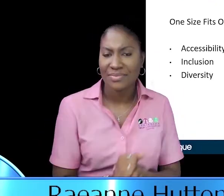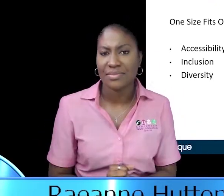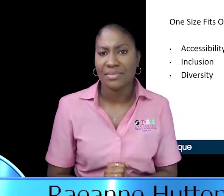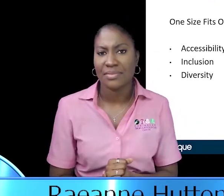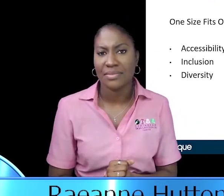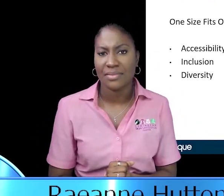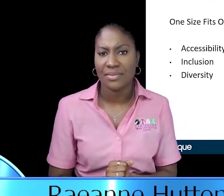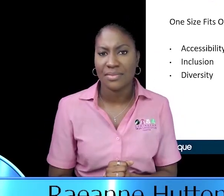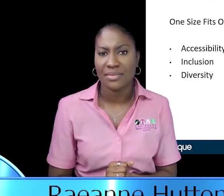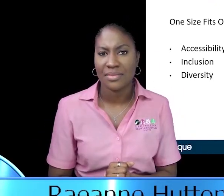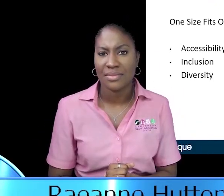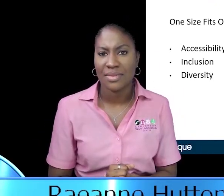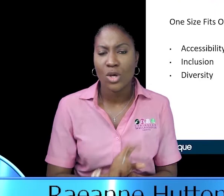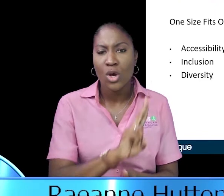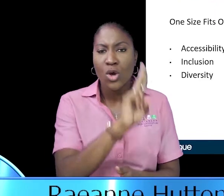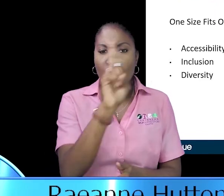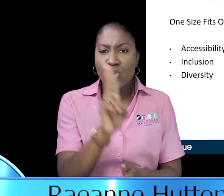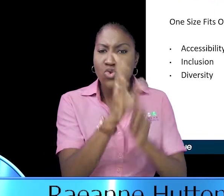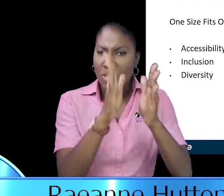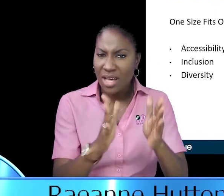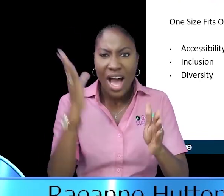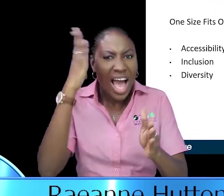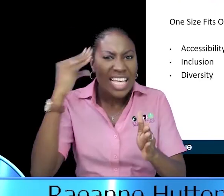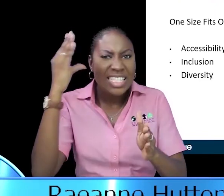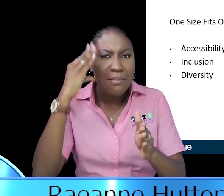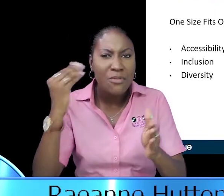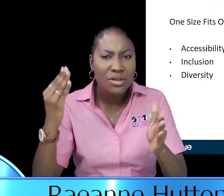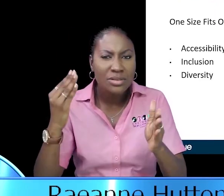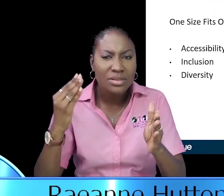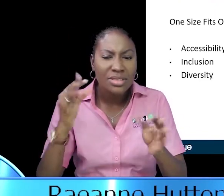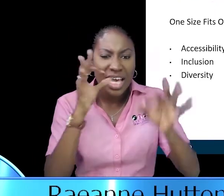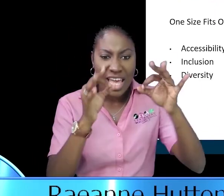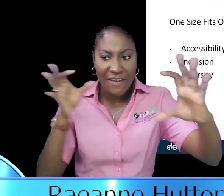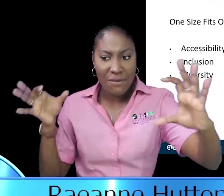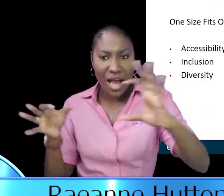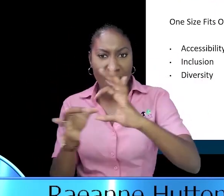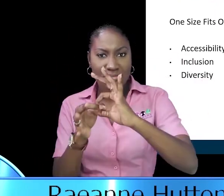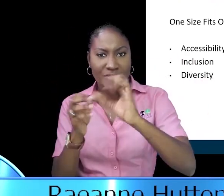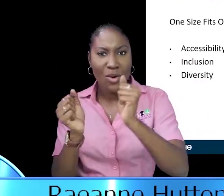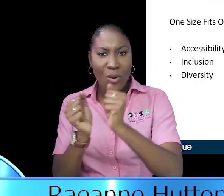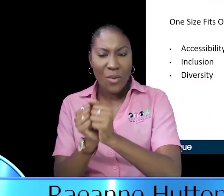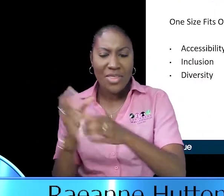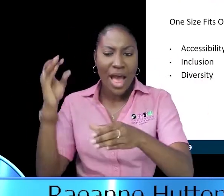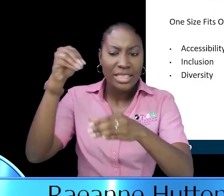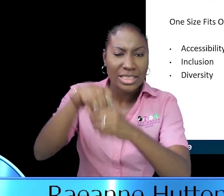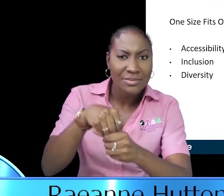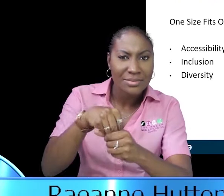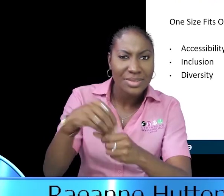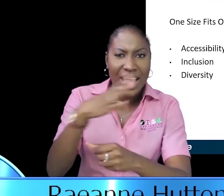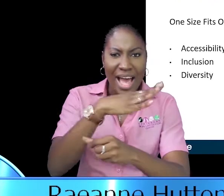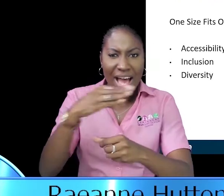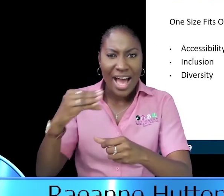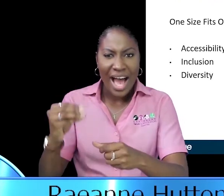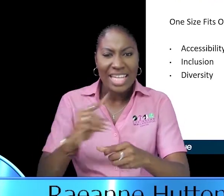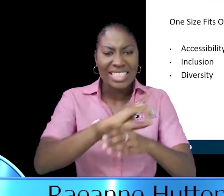the user experience. When you pair that with inclusive design and accessibility,